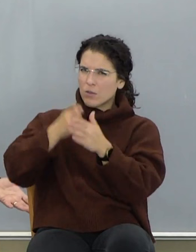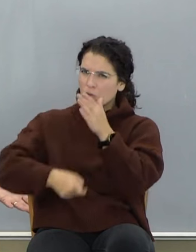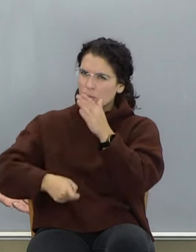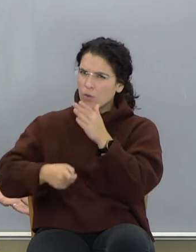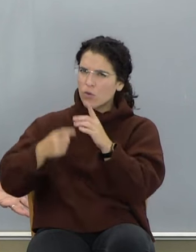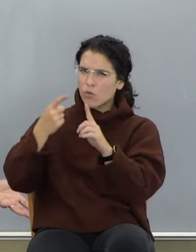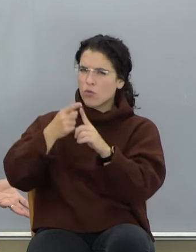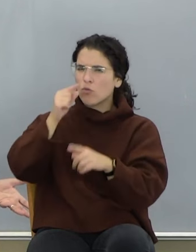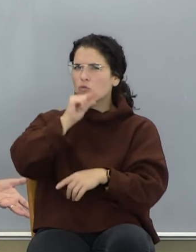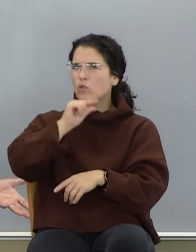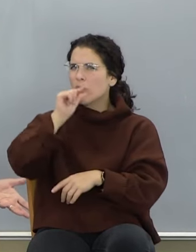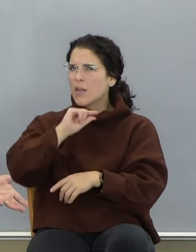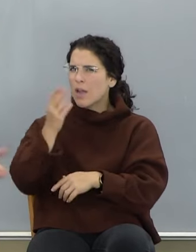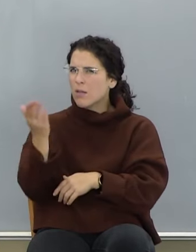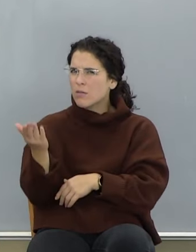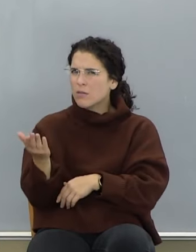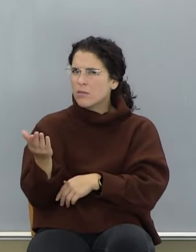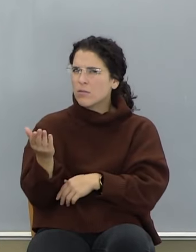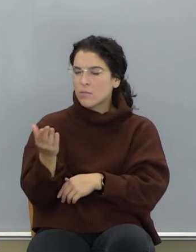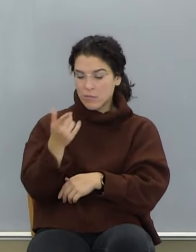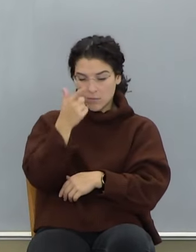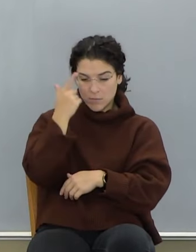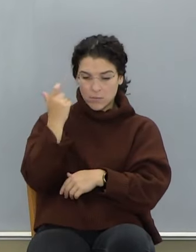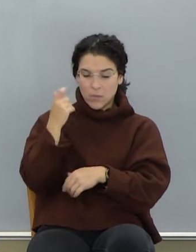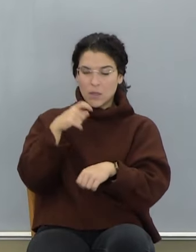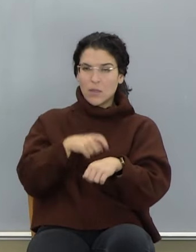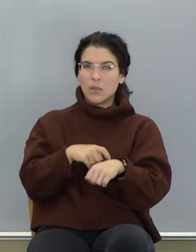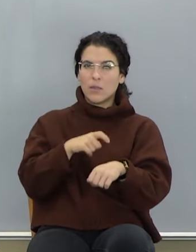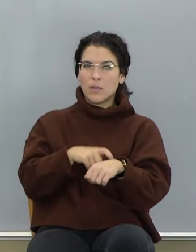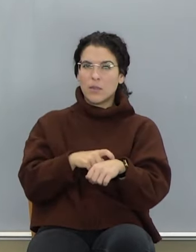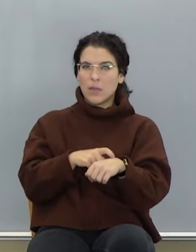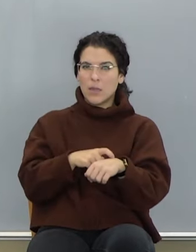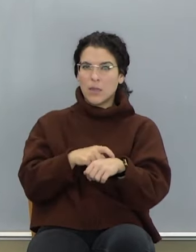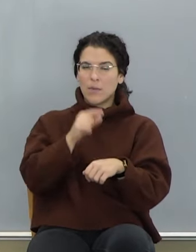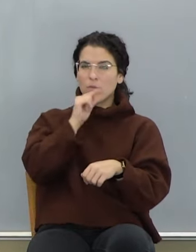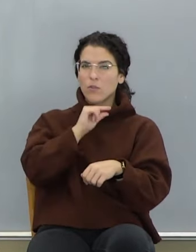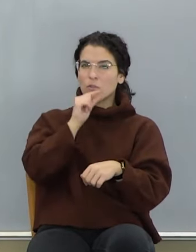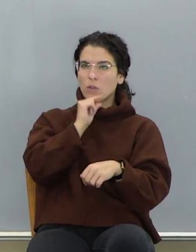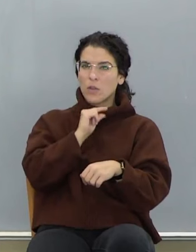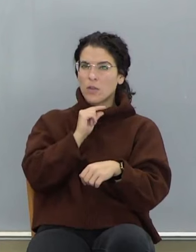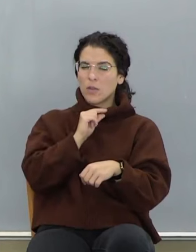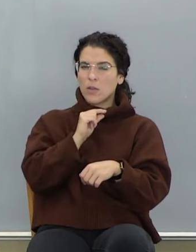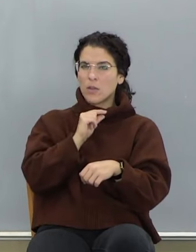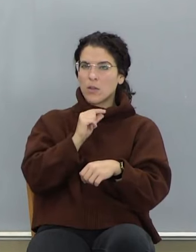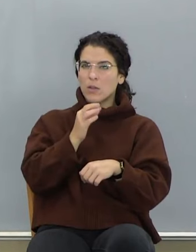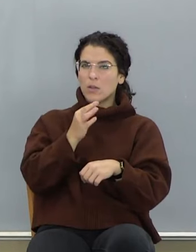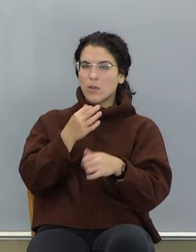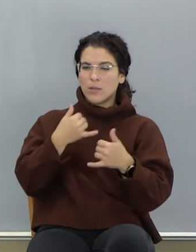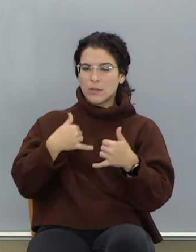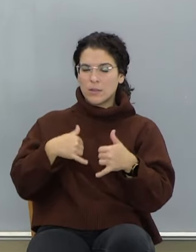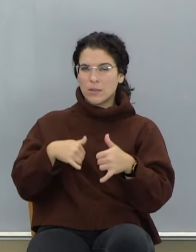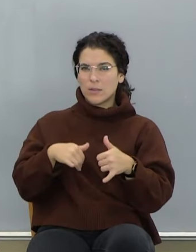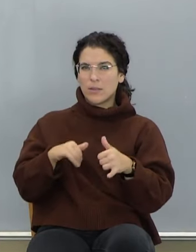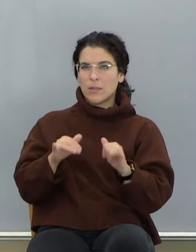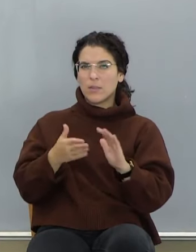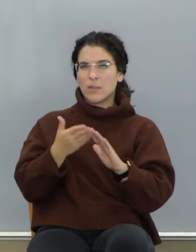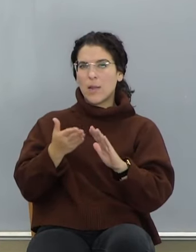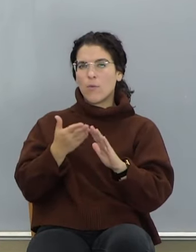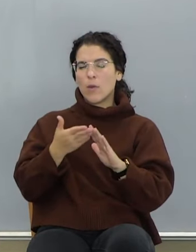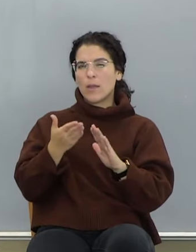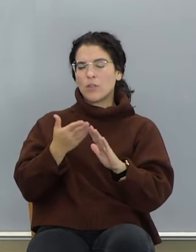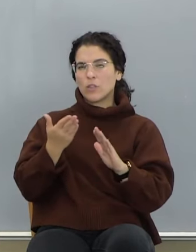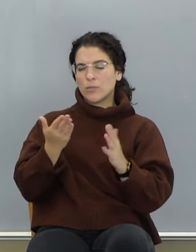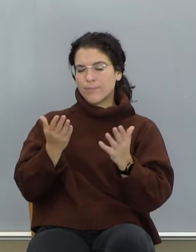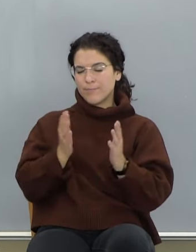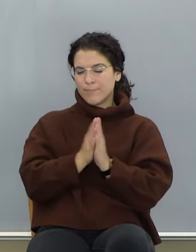the Gentiles? Because the time of the Gentiles is still in operation.